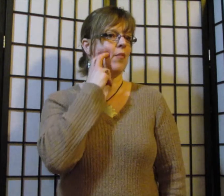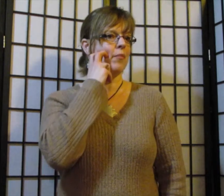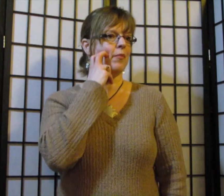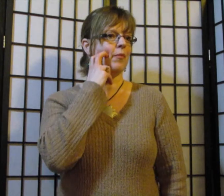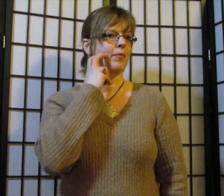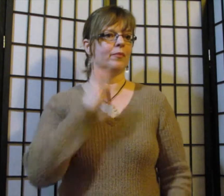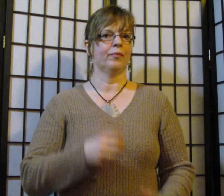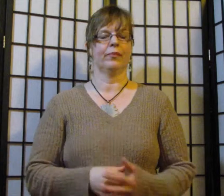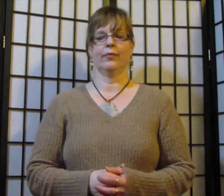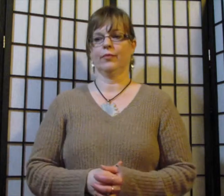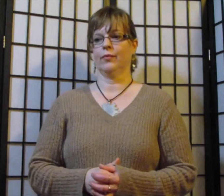Gum.